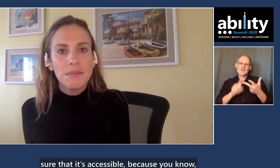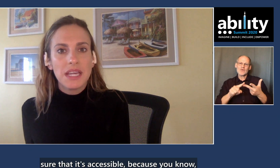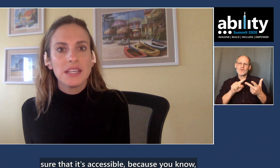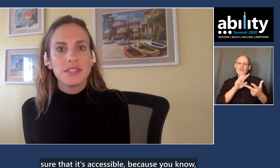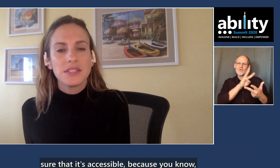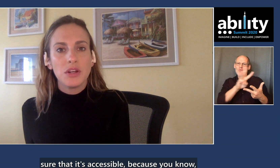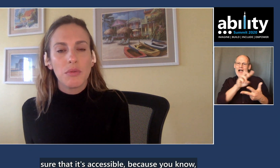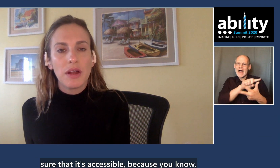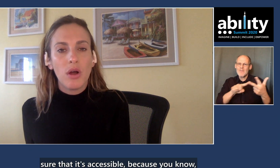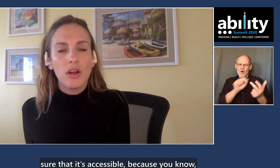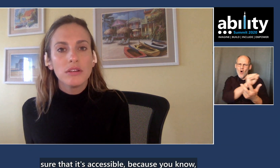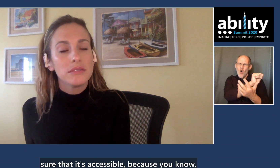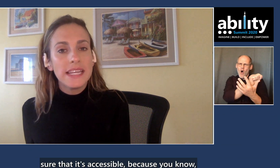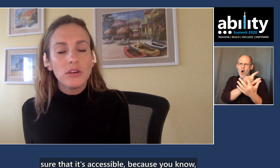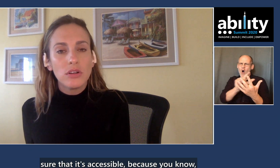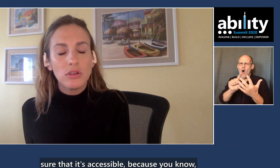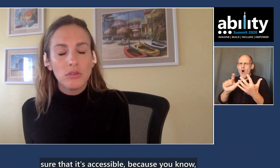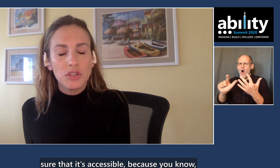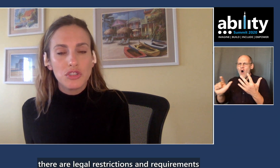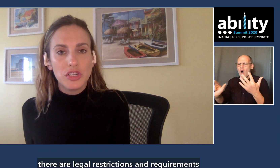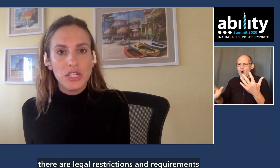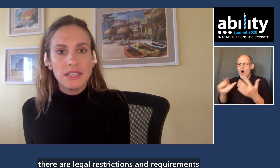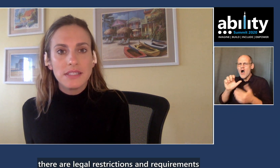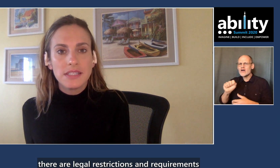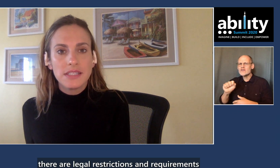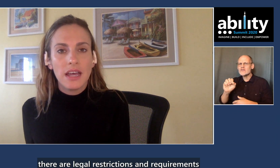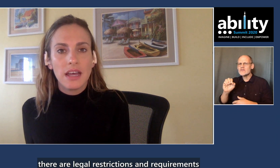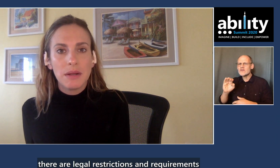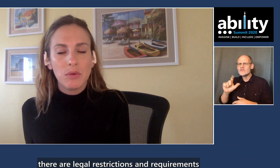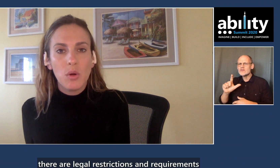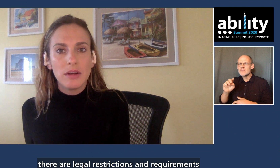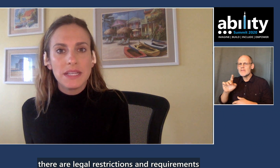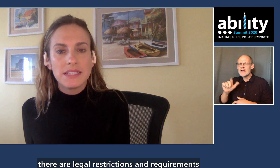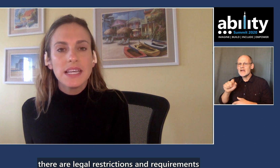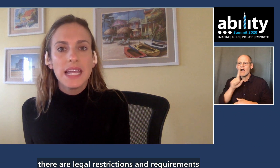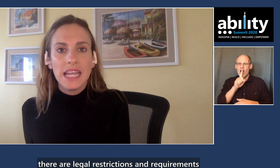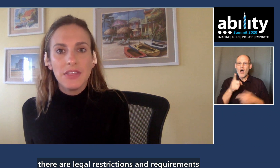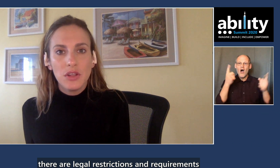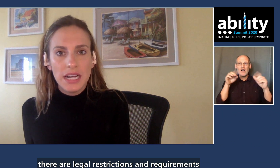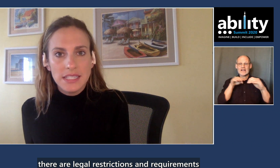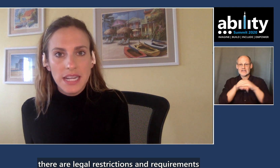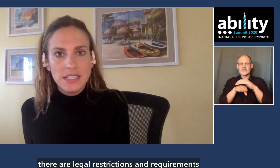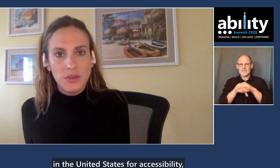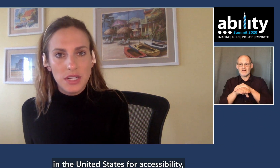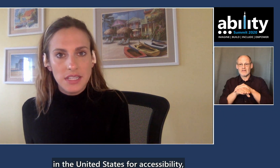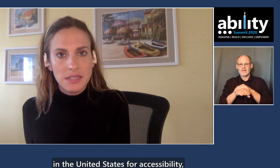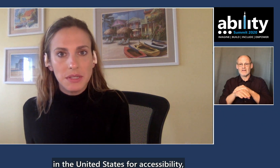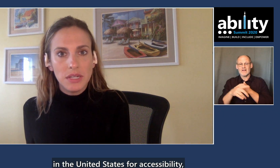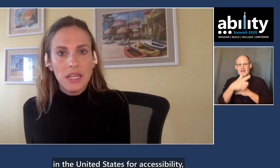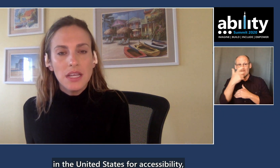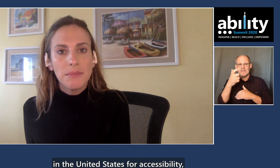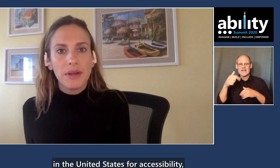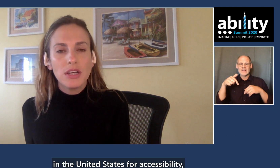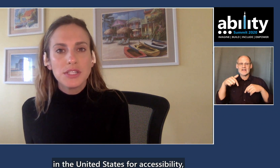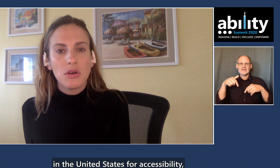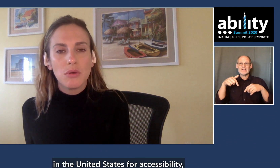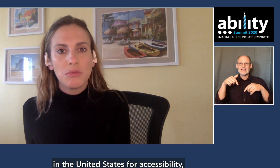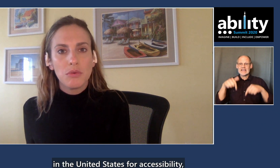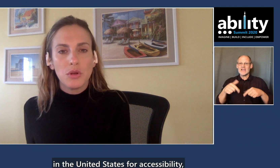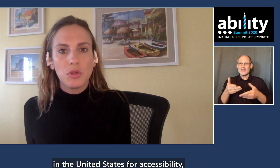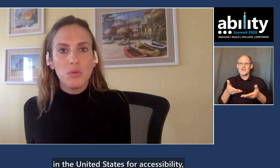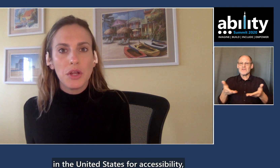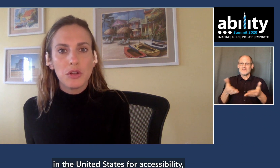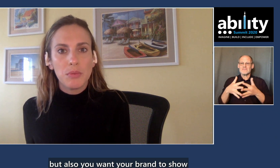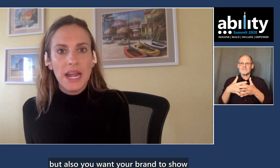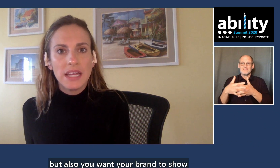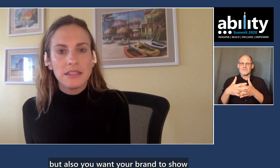accessible, because there are legal restrictions and requirements in the United States for accessibility, but